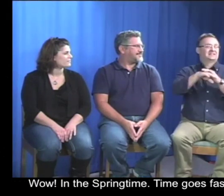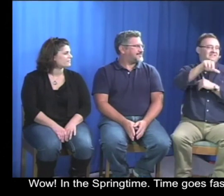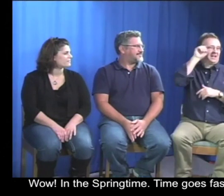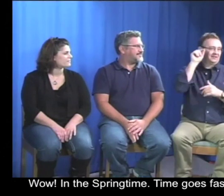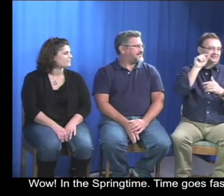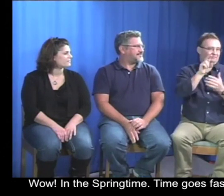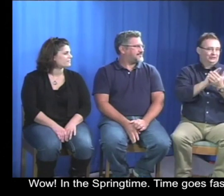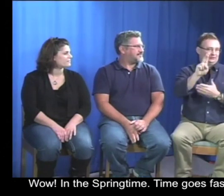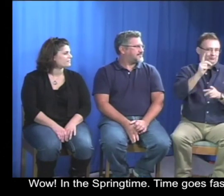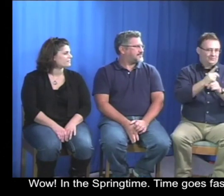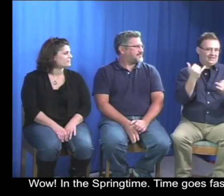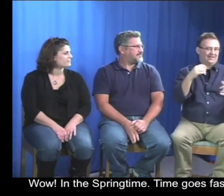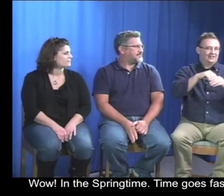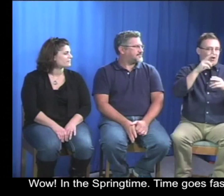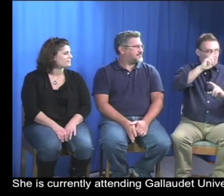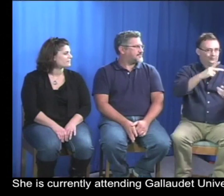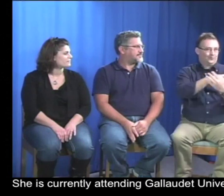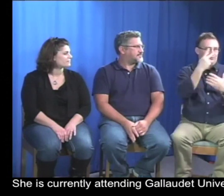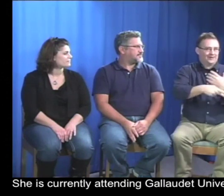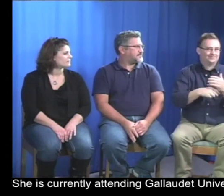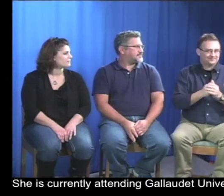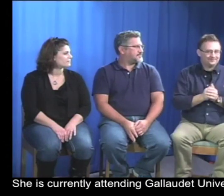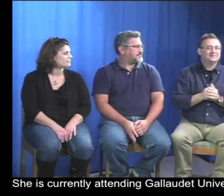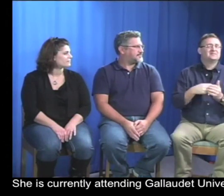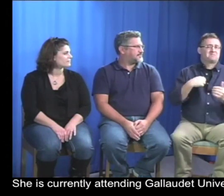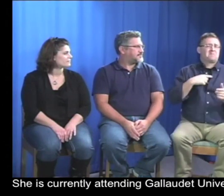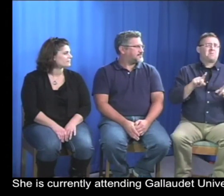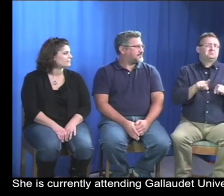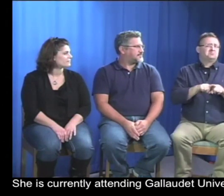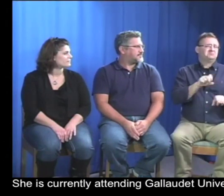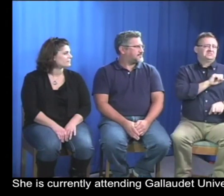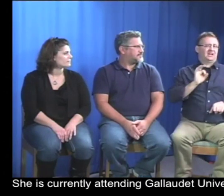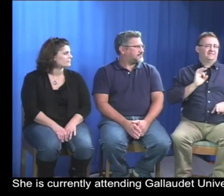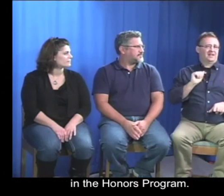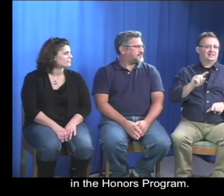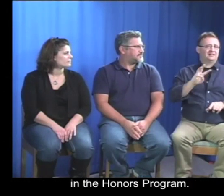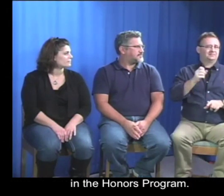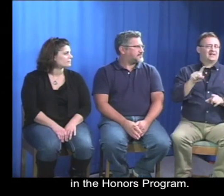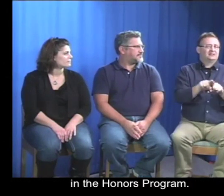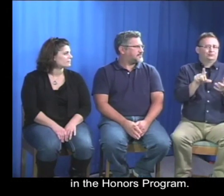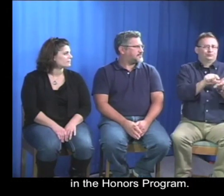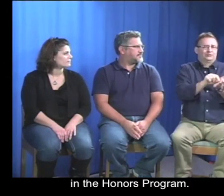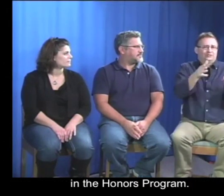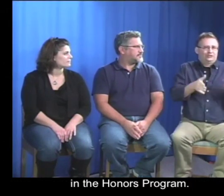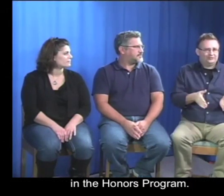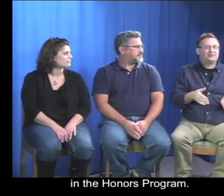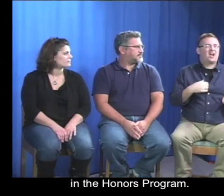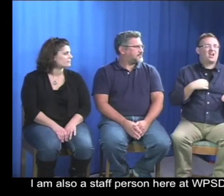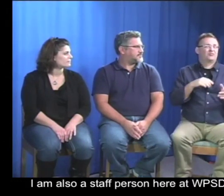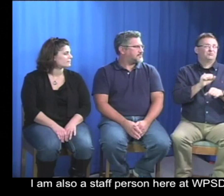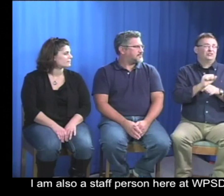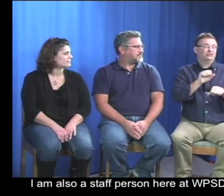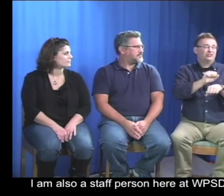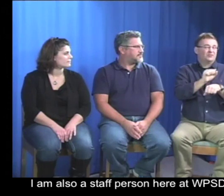time goes fast. She's currently attending Gallaudet University in the honors program. I am also a staff person here